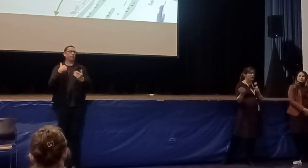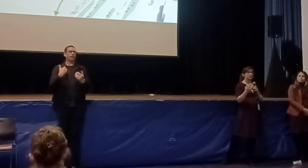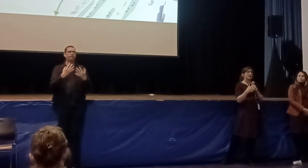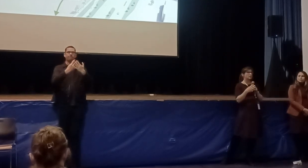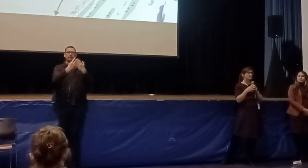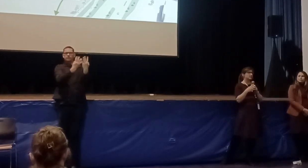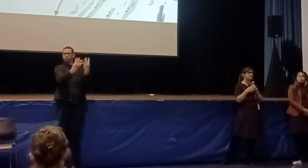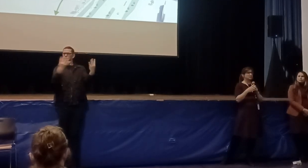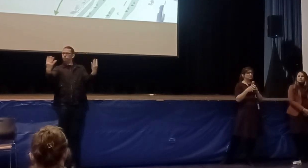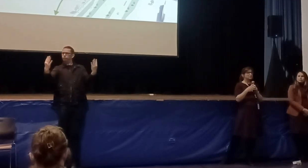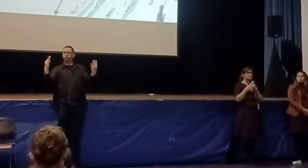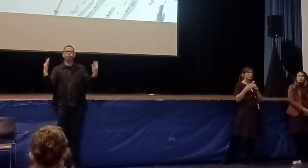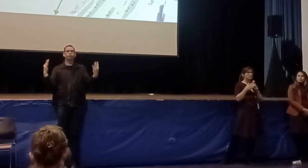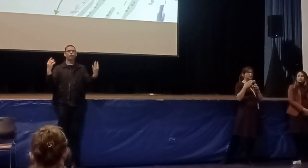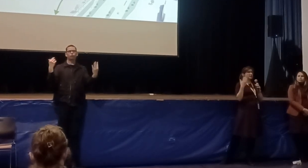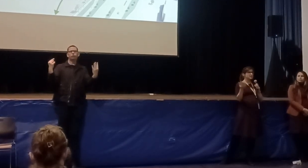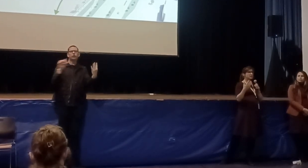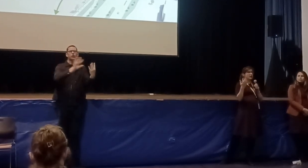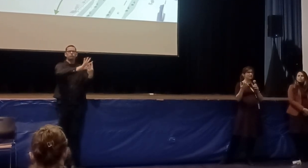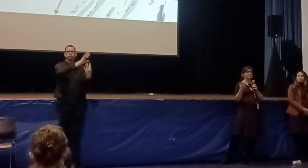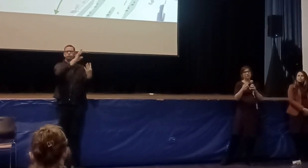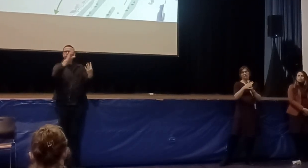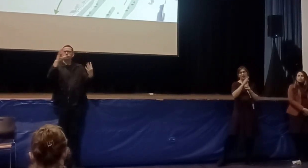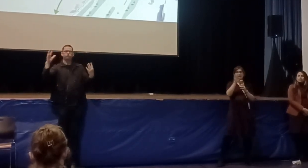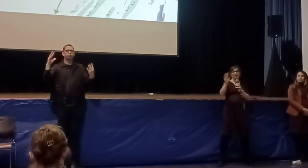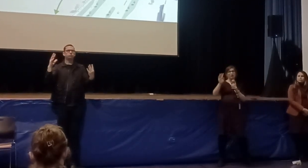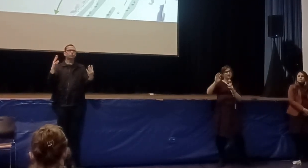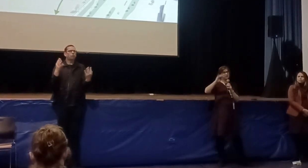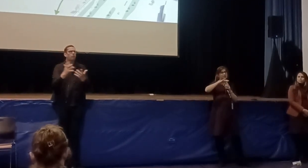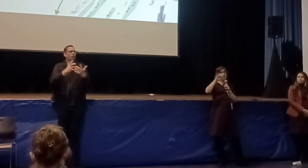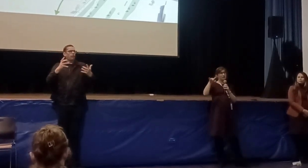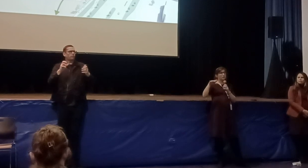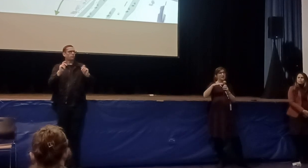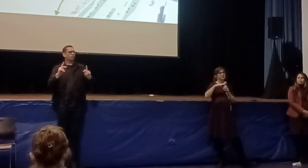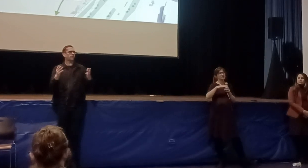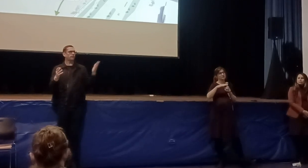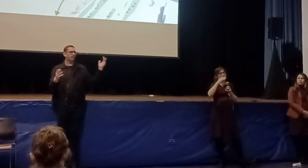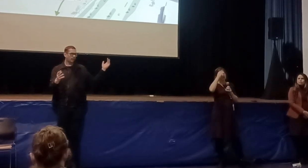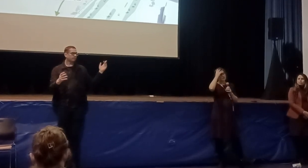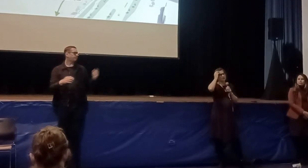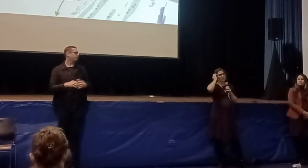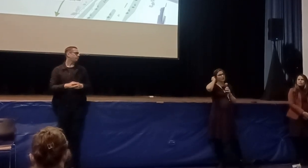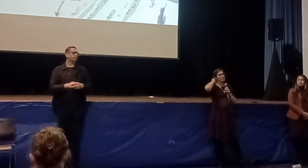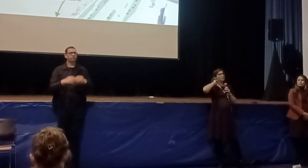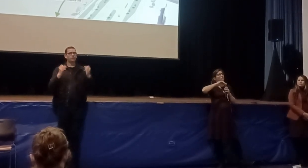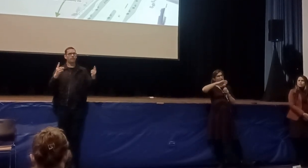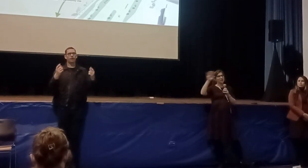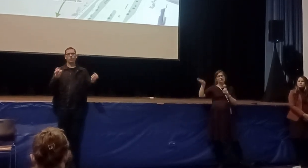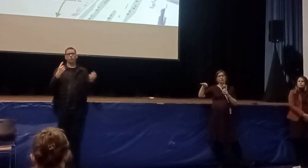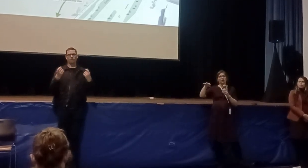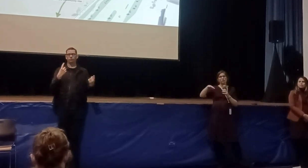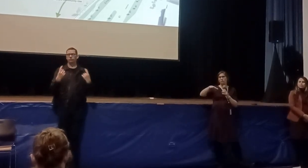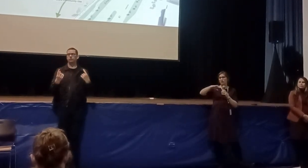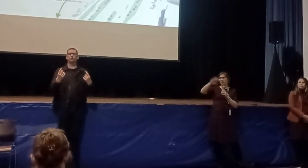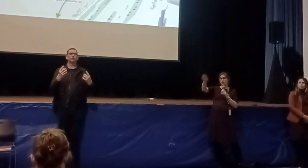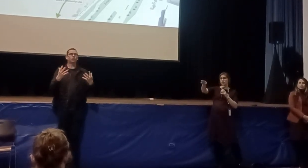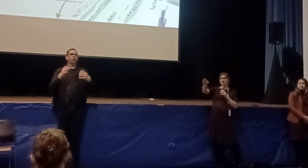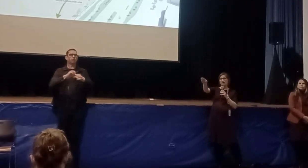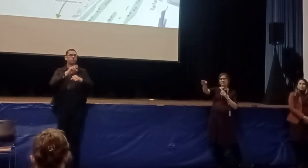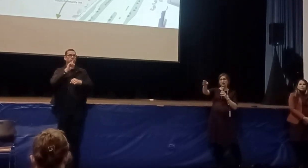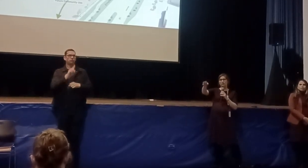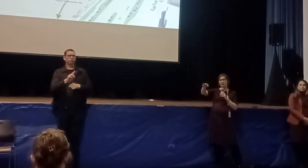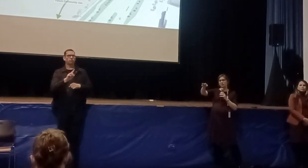screening any elements. So there's a lot of opportunity there. There's a lot of questions, so I definitely want to make sure that we